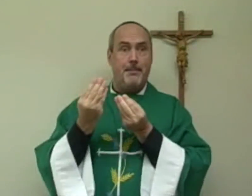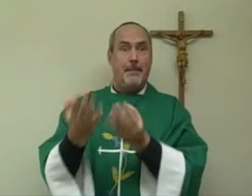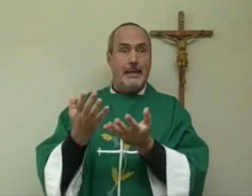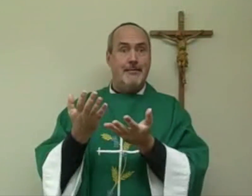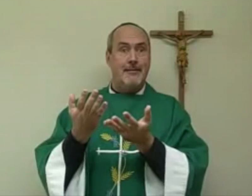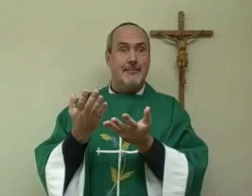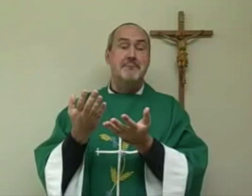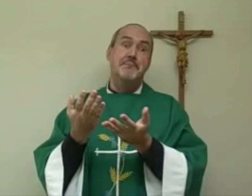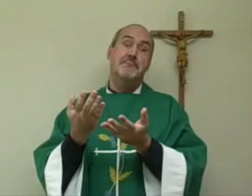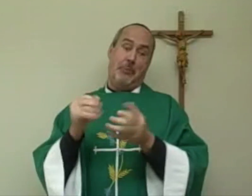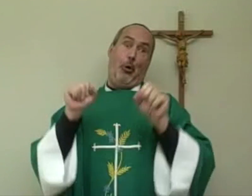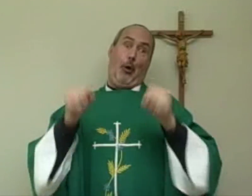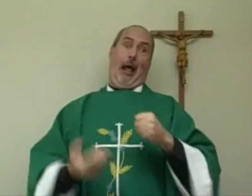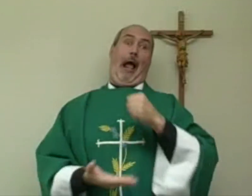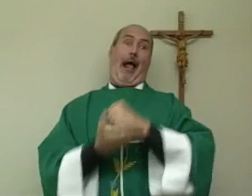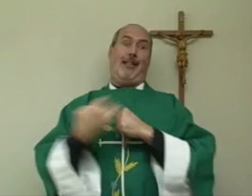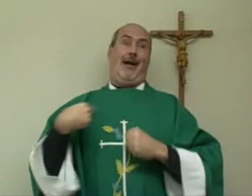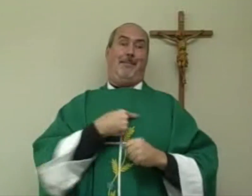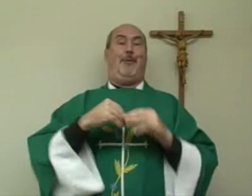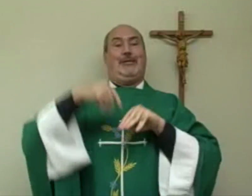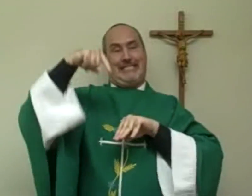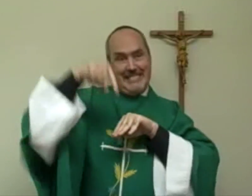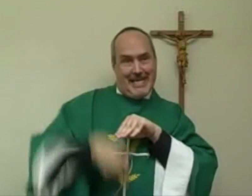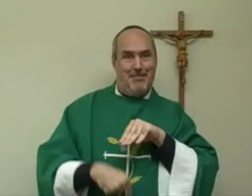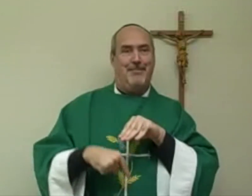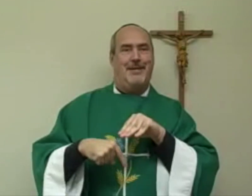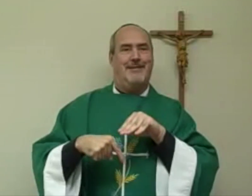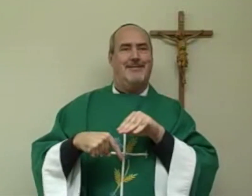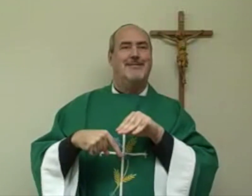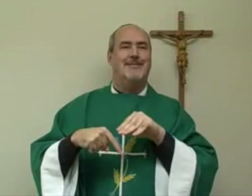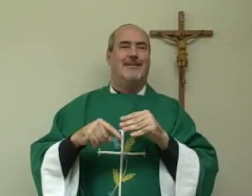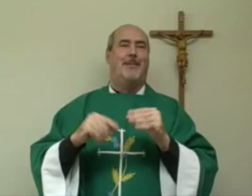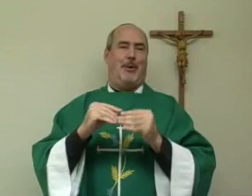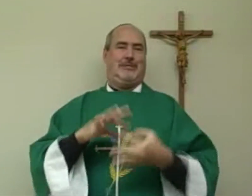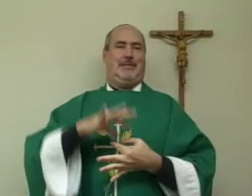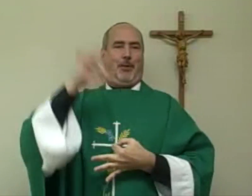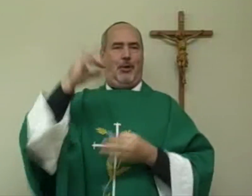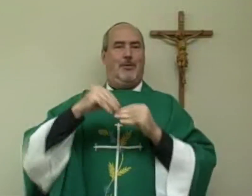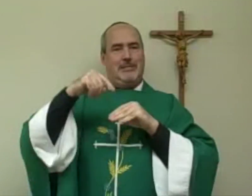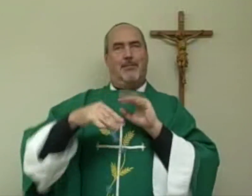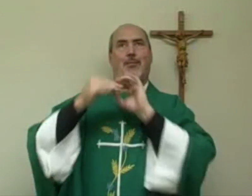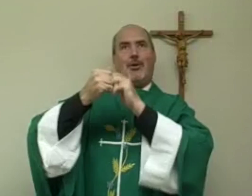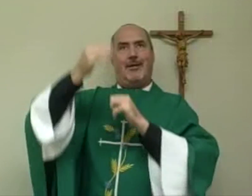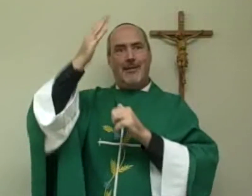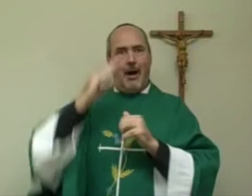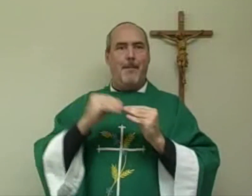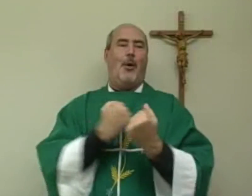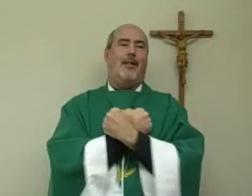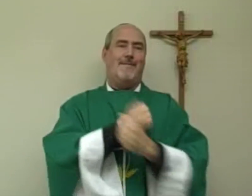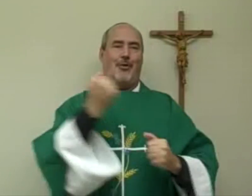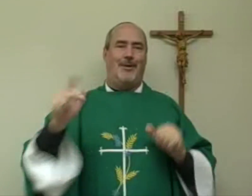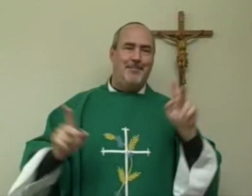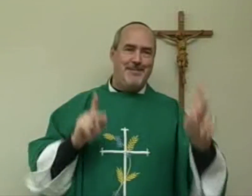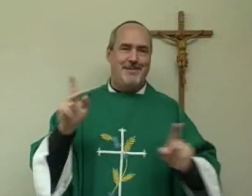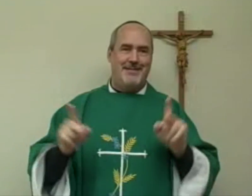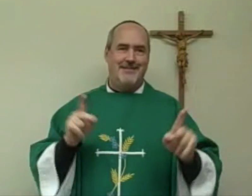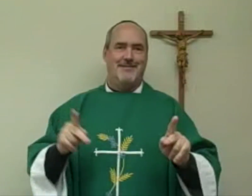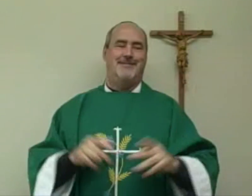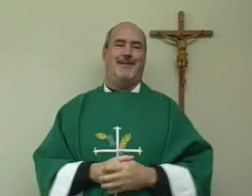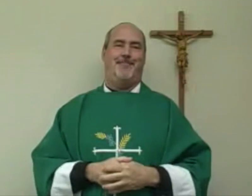and regulations in the church. But if we go ahead and obey those and do what God asks us, we have a deeper spiritual love for